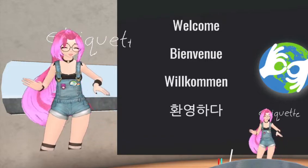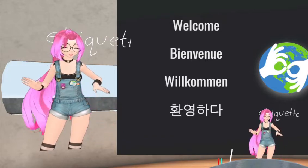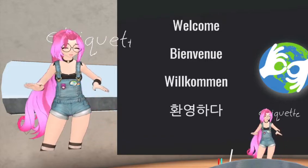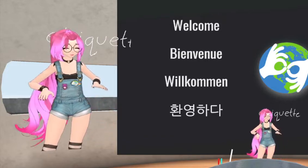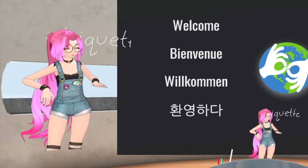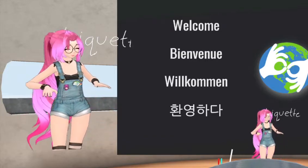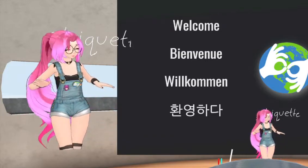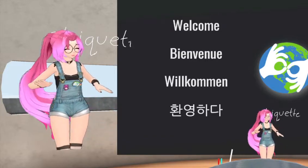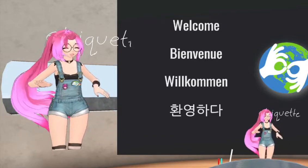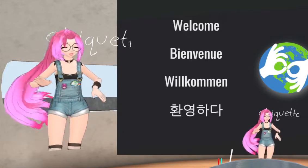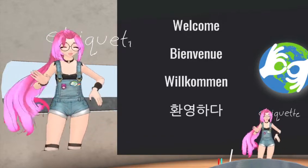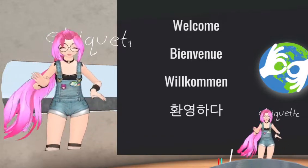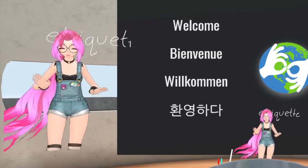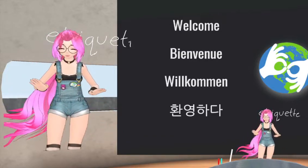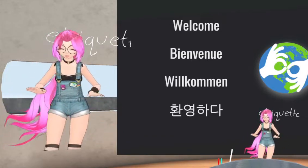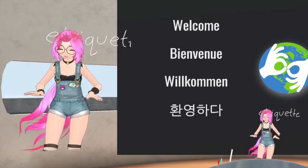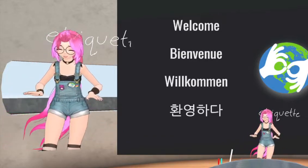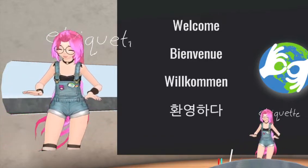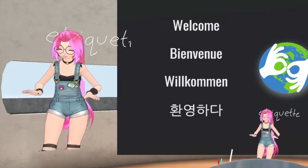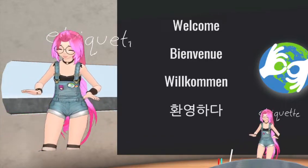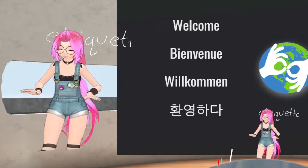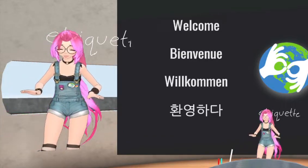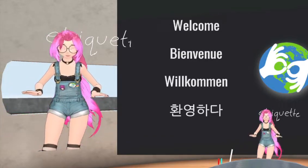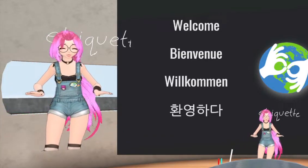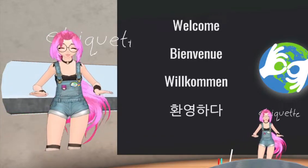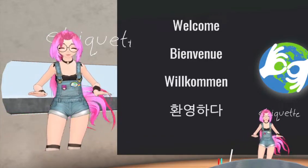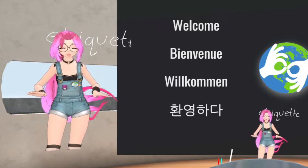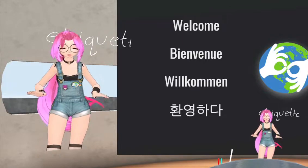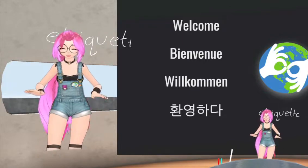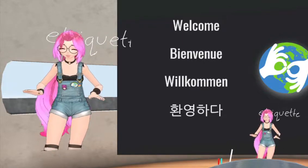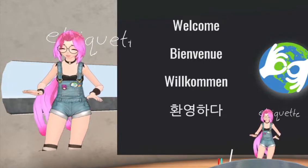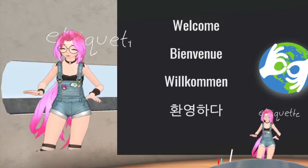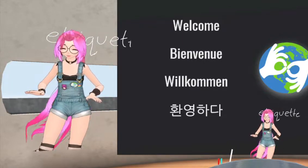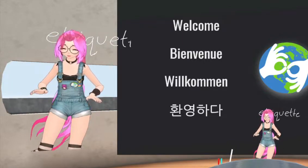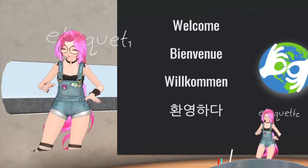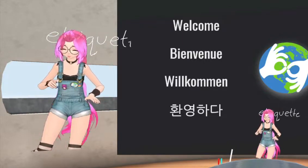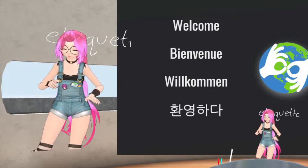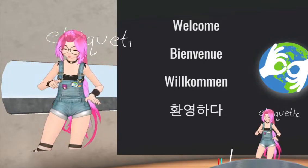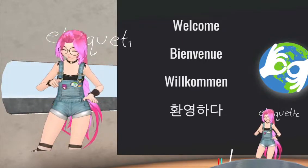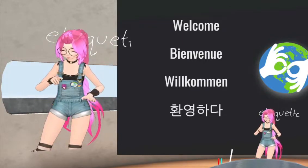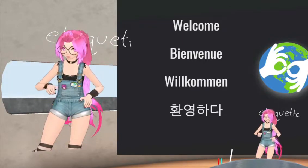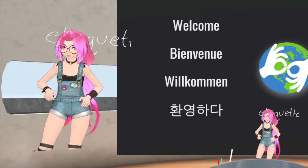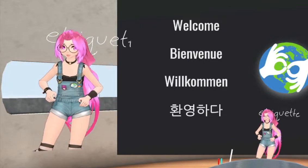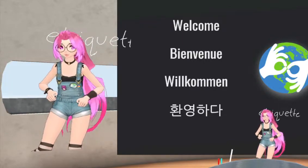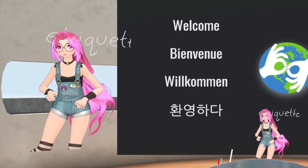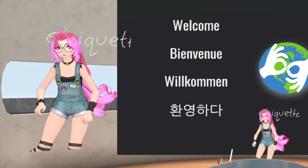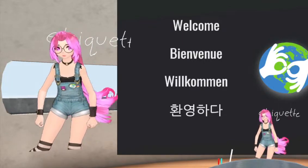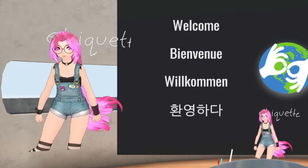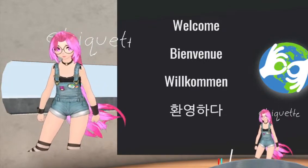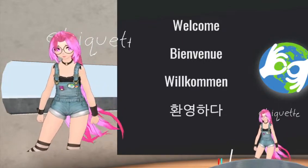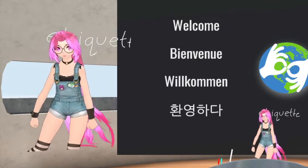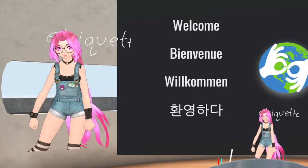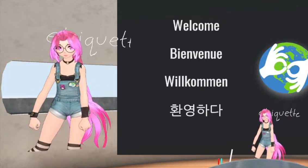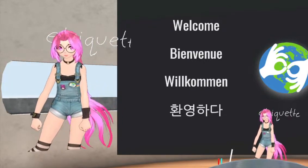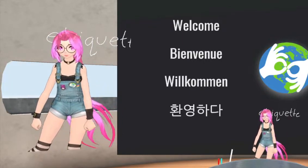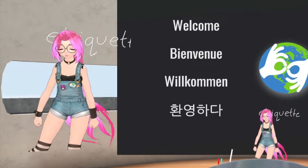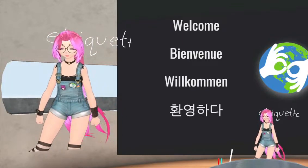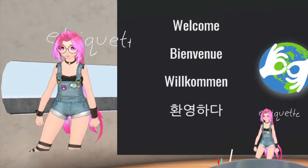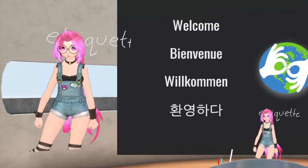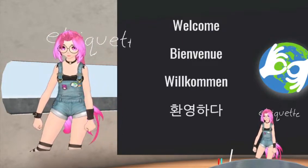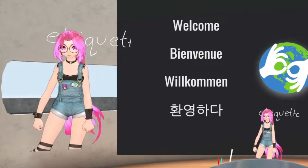Yeah, that's a really good point, especially because just like deafness, hard of hearingness is a spectrum, which means there's some people